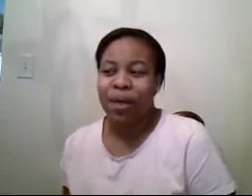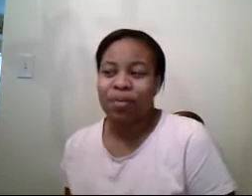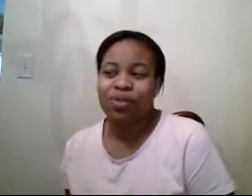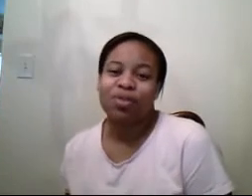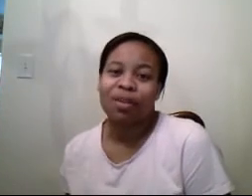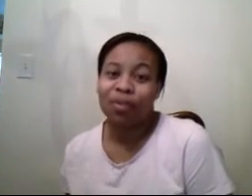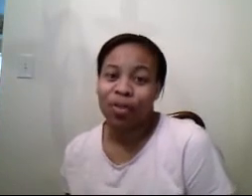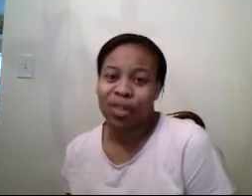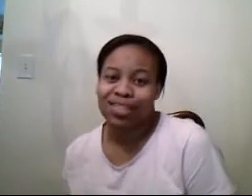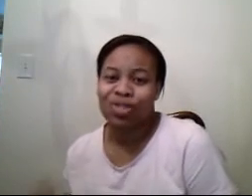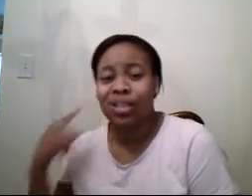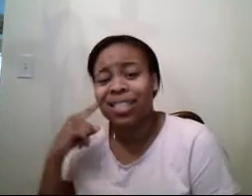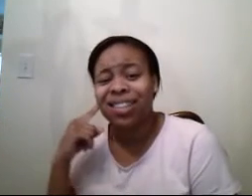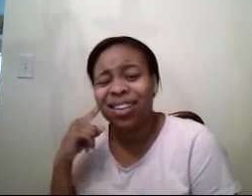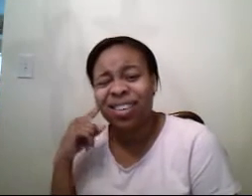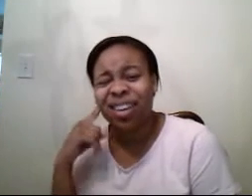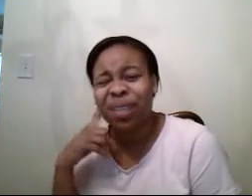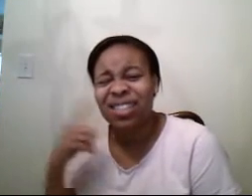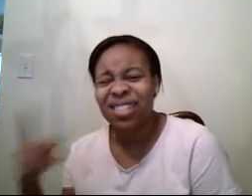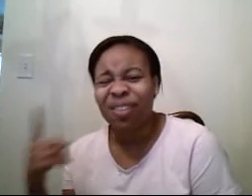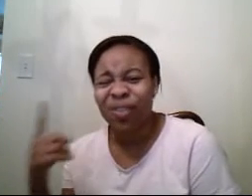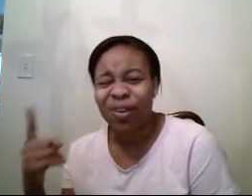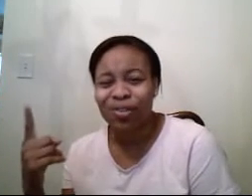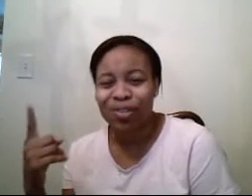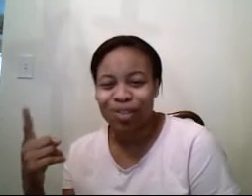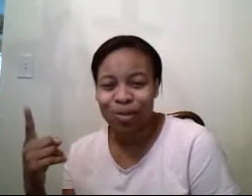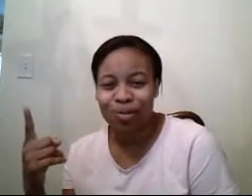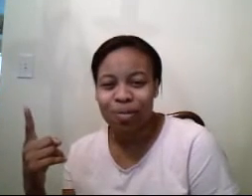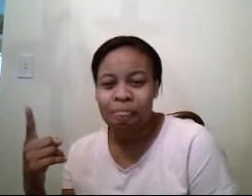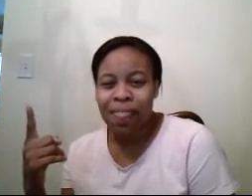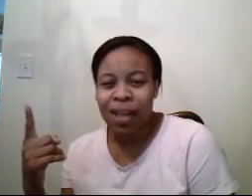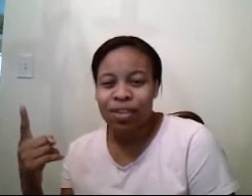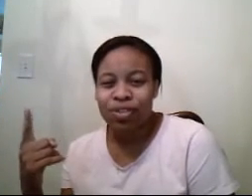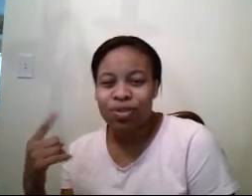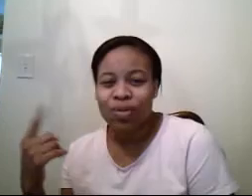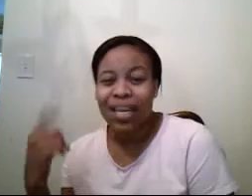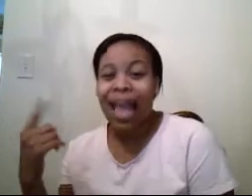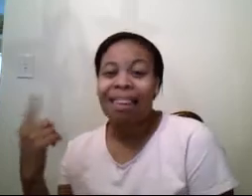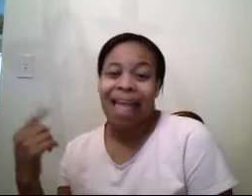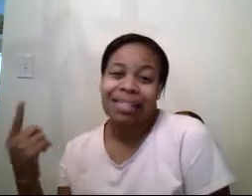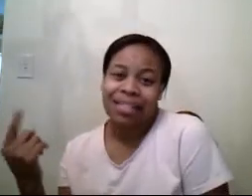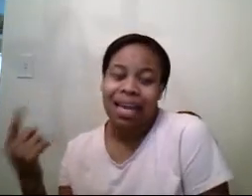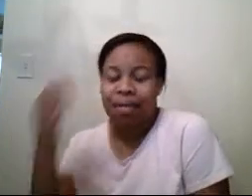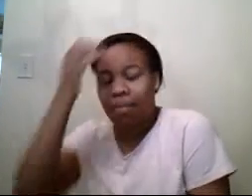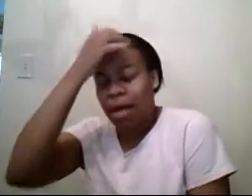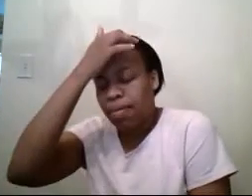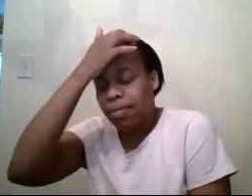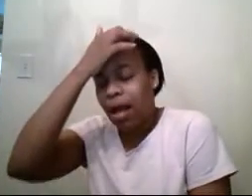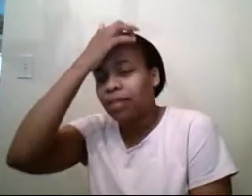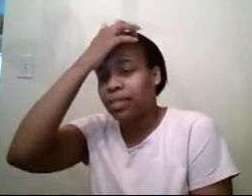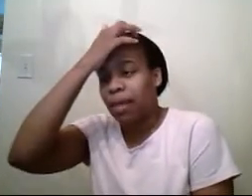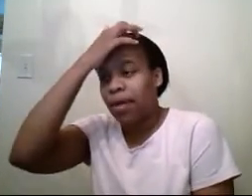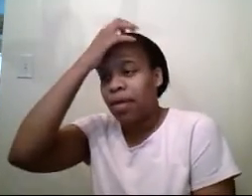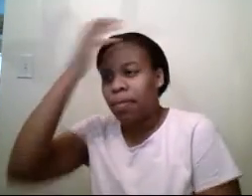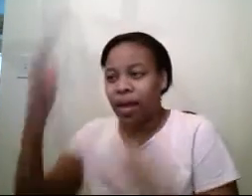But what's so difficult is just listening to him. It's difficult to get that same concept. But